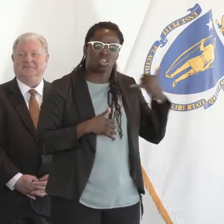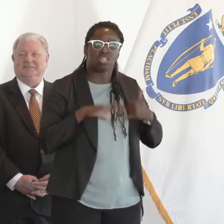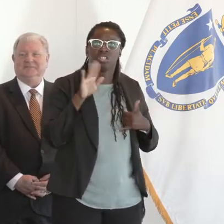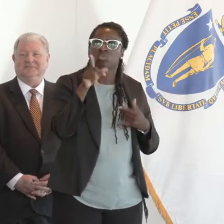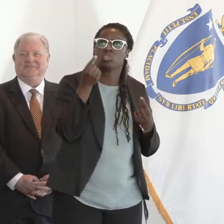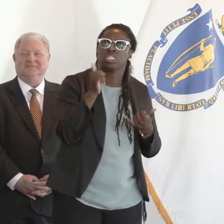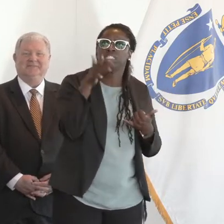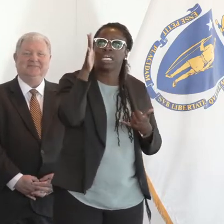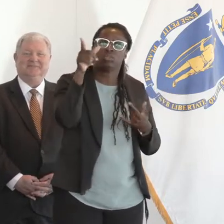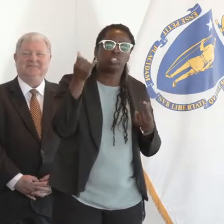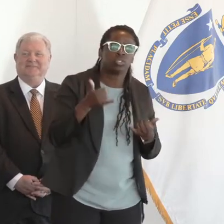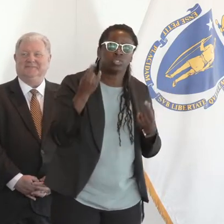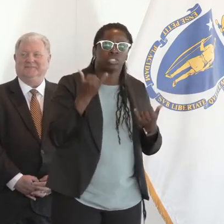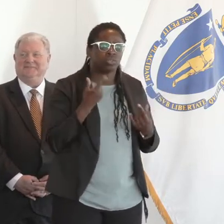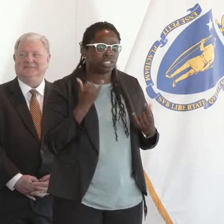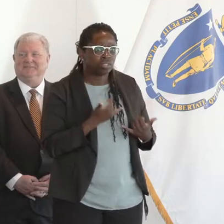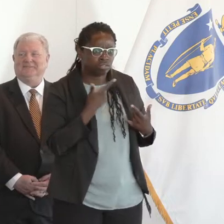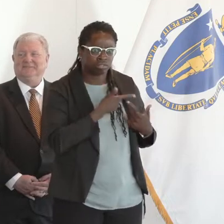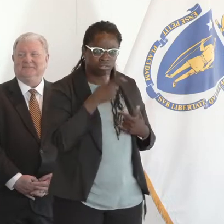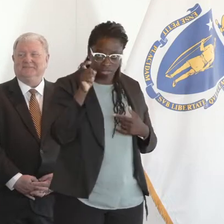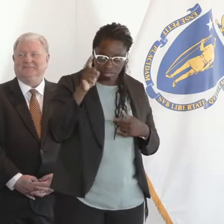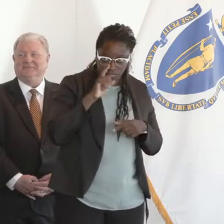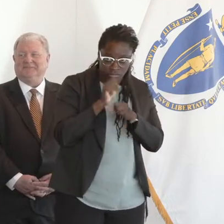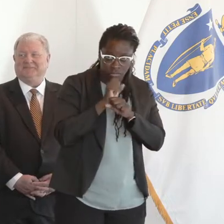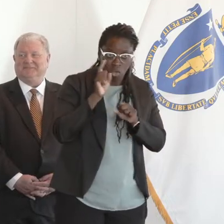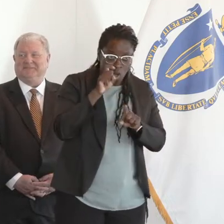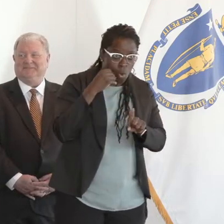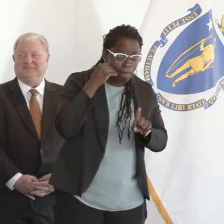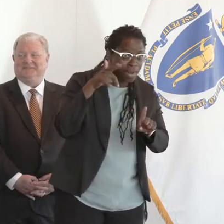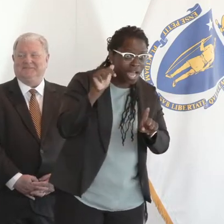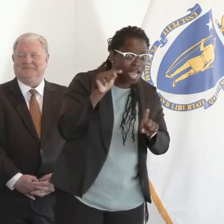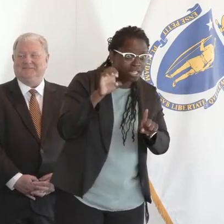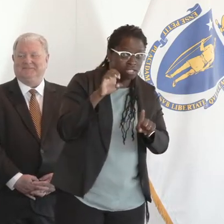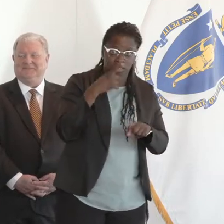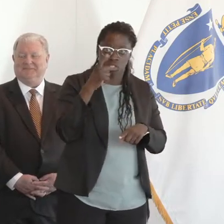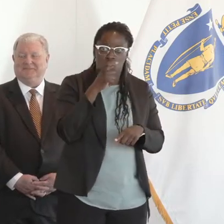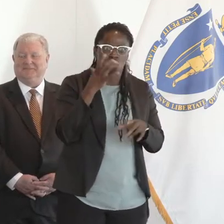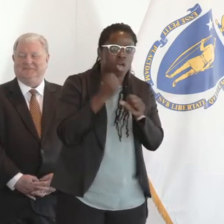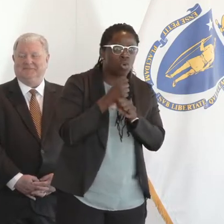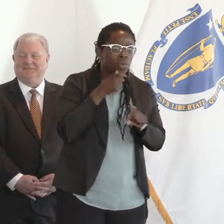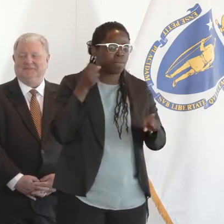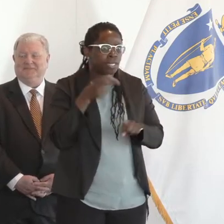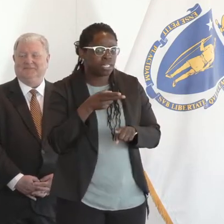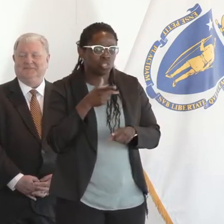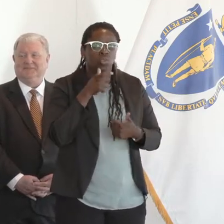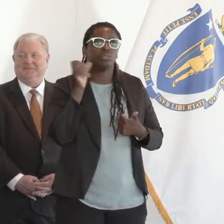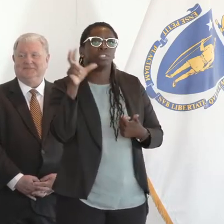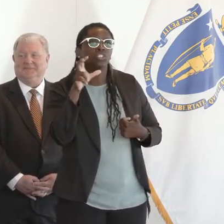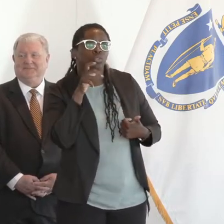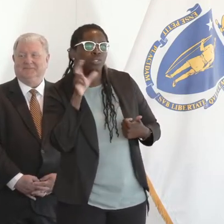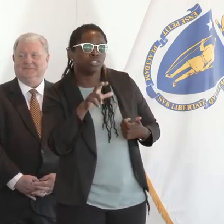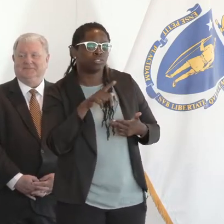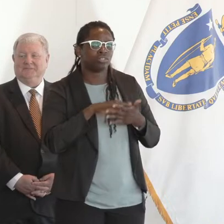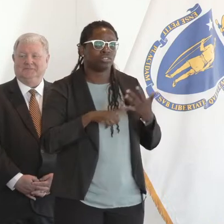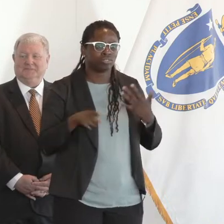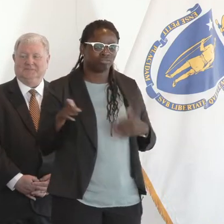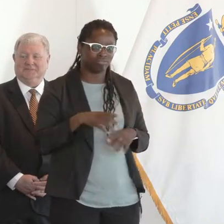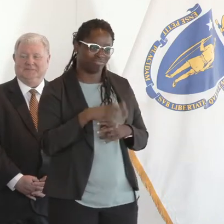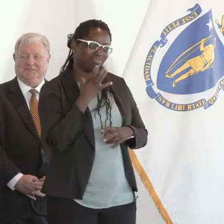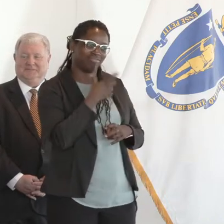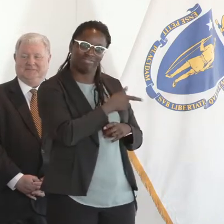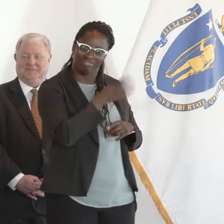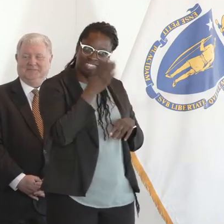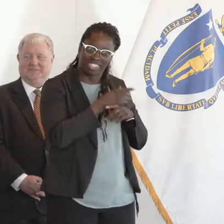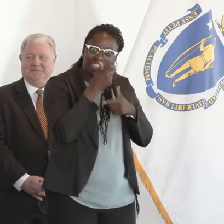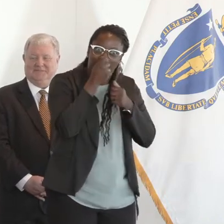now? Are you at home plate now? Are you actually going to throw out a pitch now? So thank you for creating some interest in my life for my